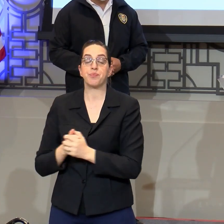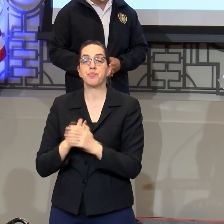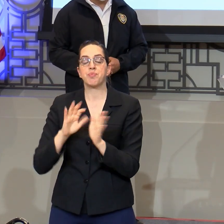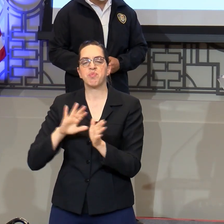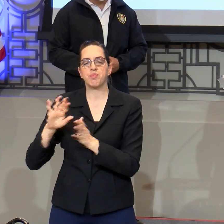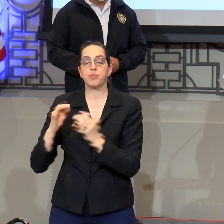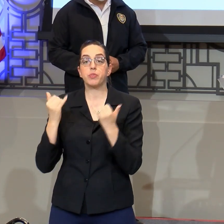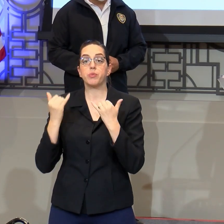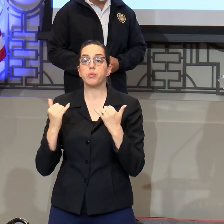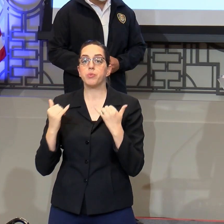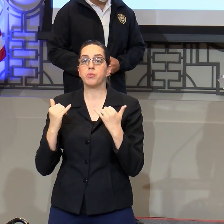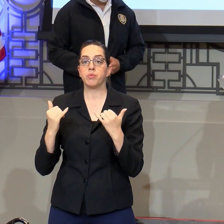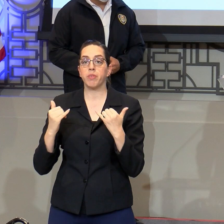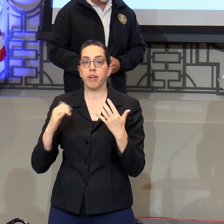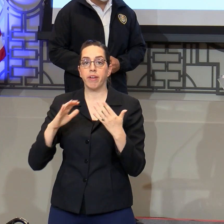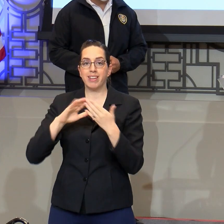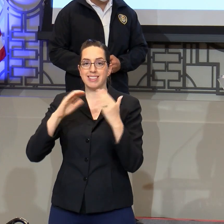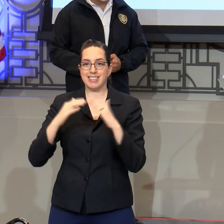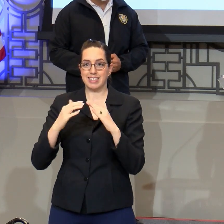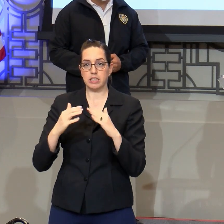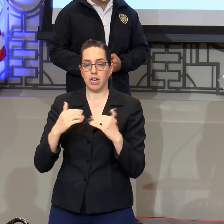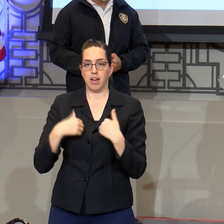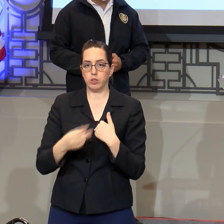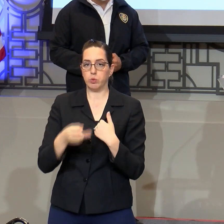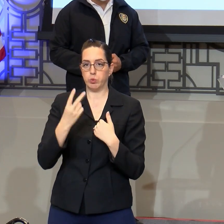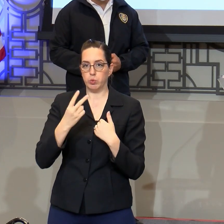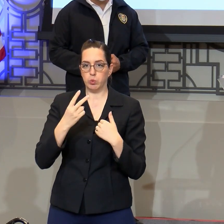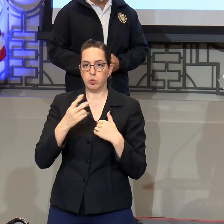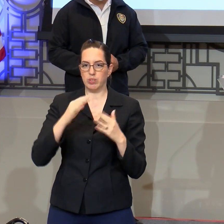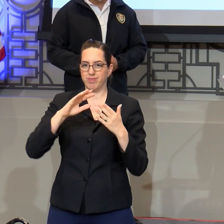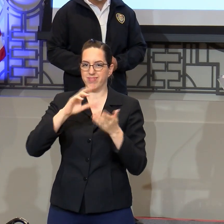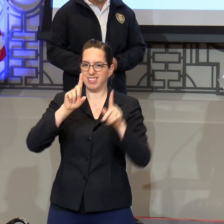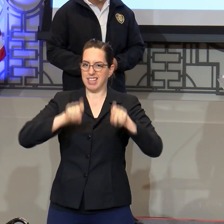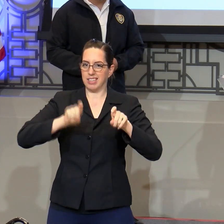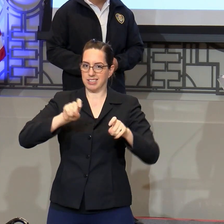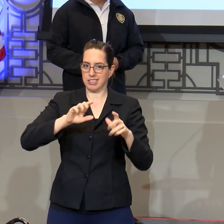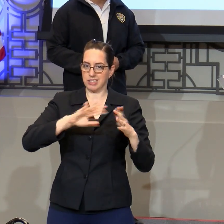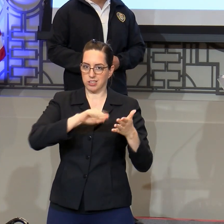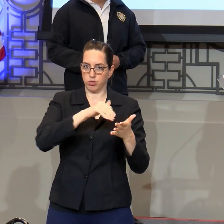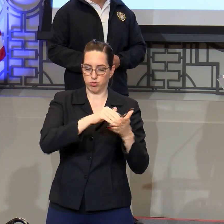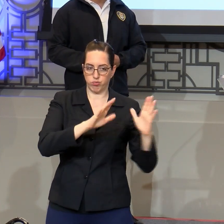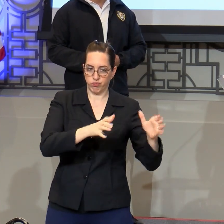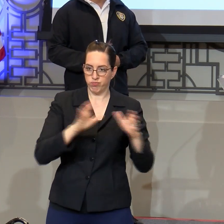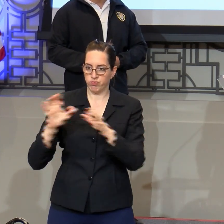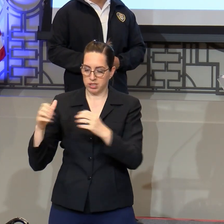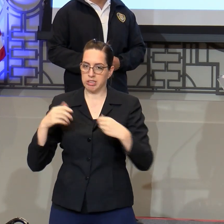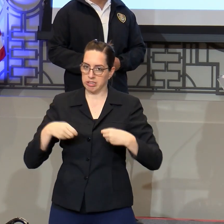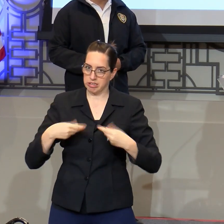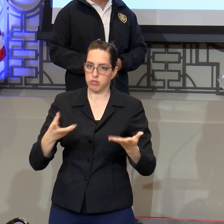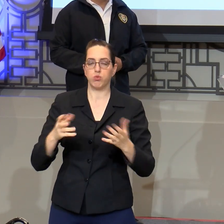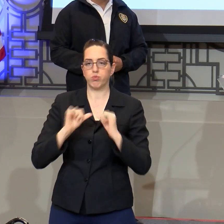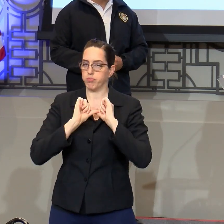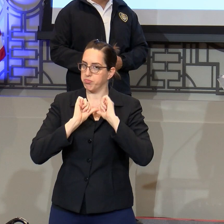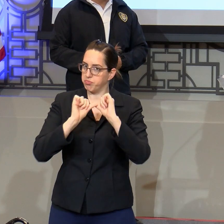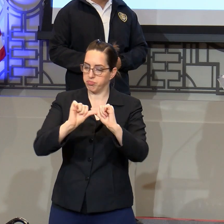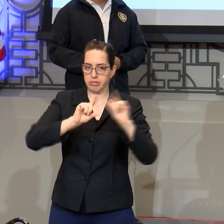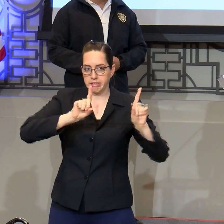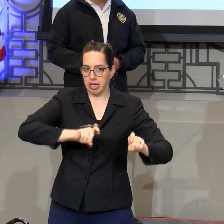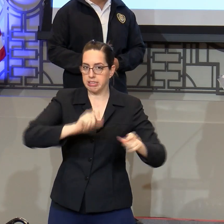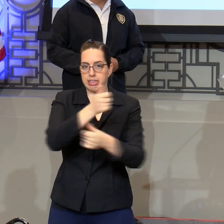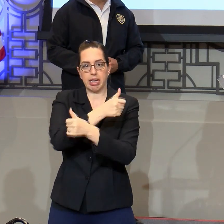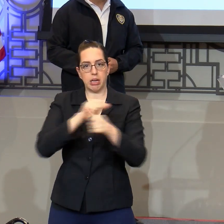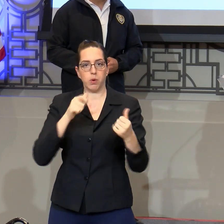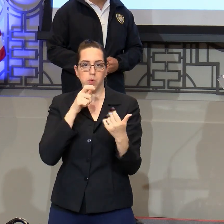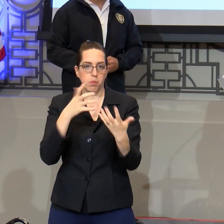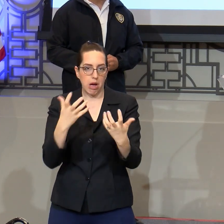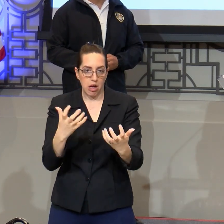Today, the city's 2 COVID-19 test sites are continuing to provide testing to anyone who requests